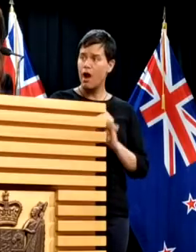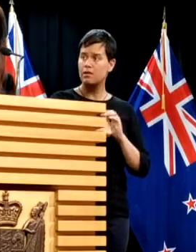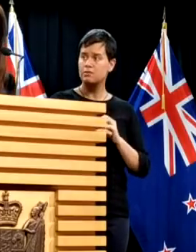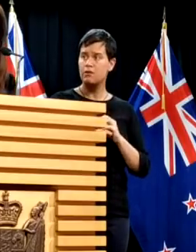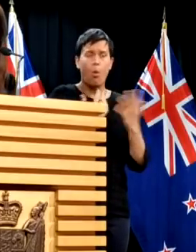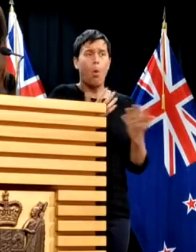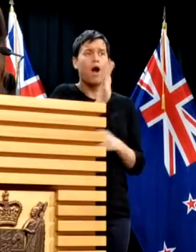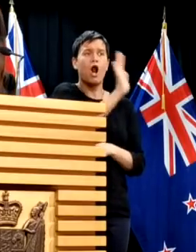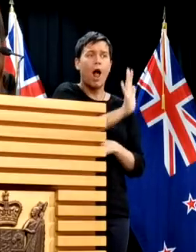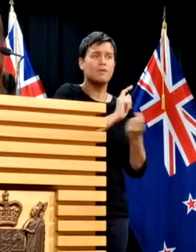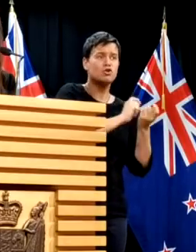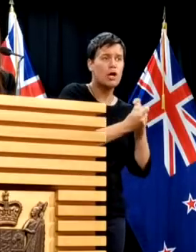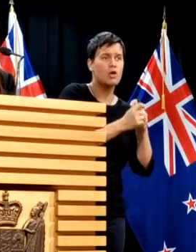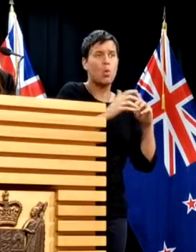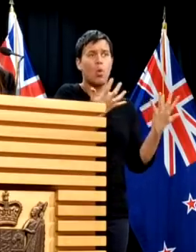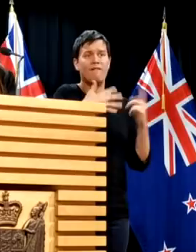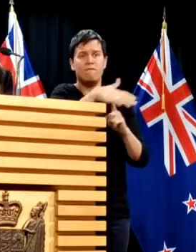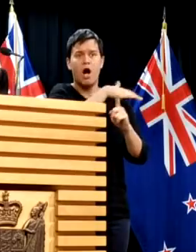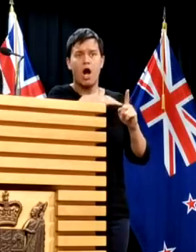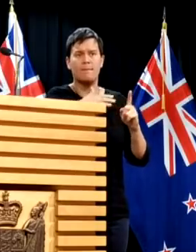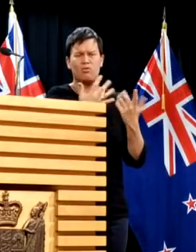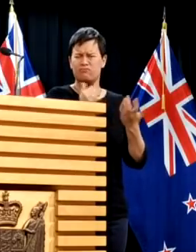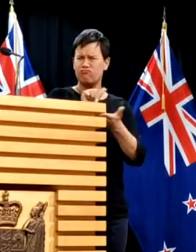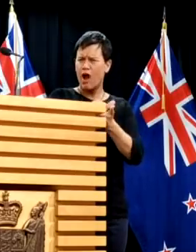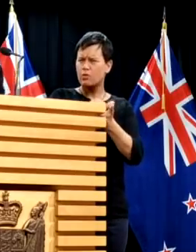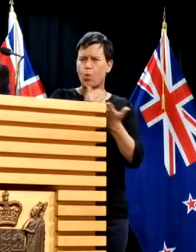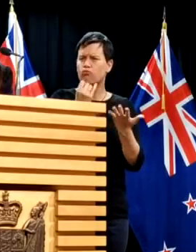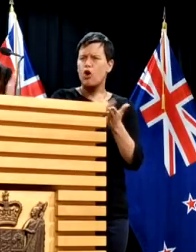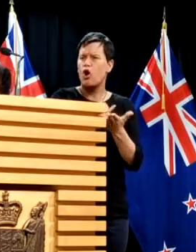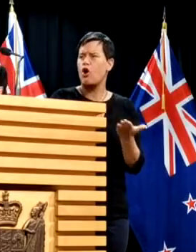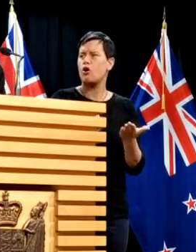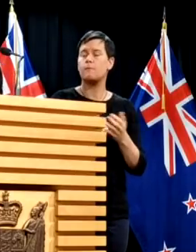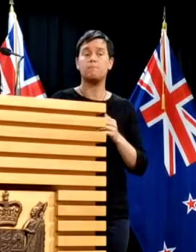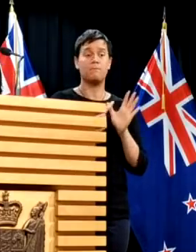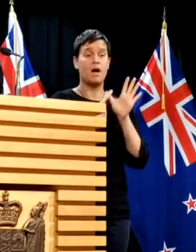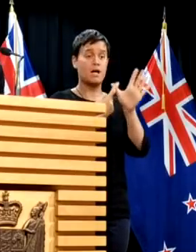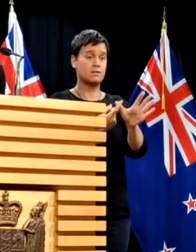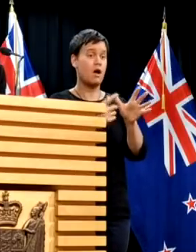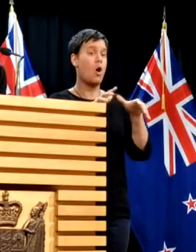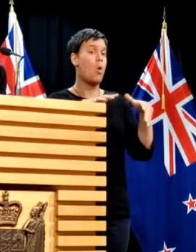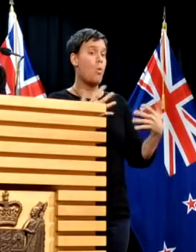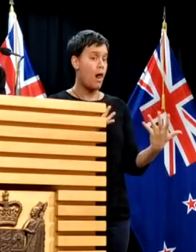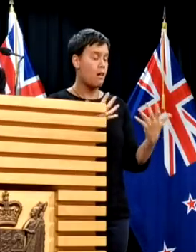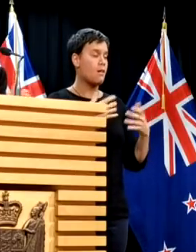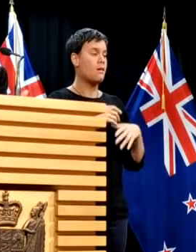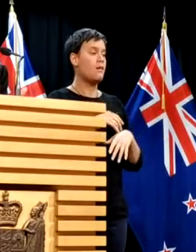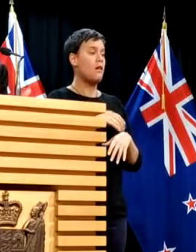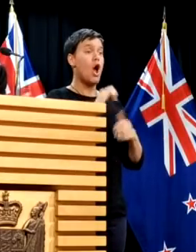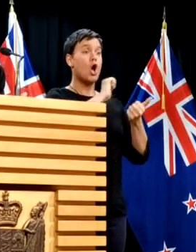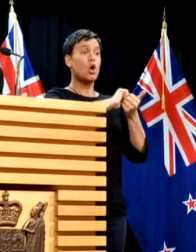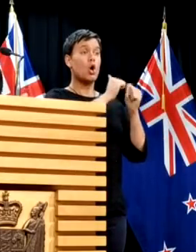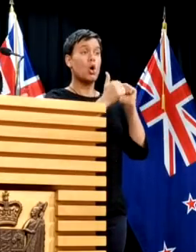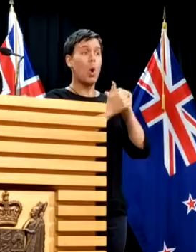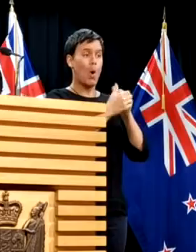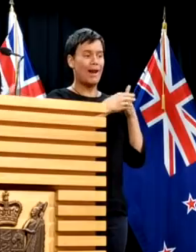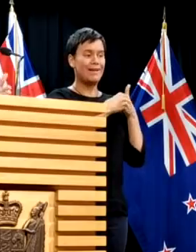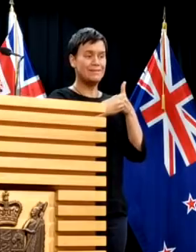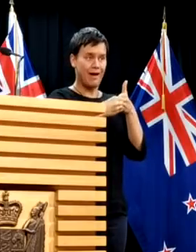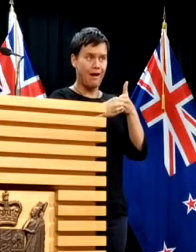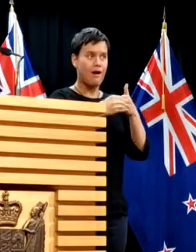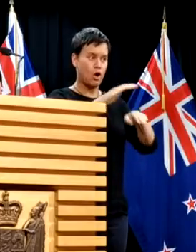Climate change or all of environment, or is it a bit... No, it's so of course the areas of their cabinet